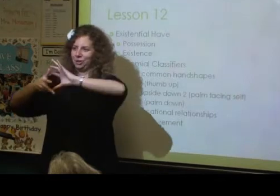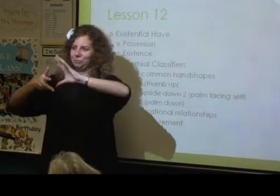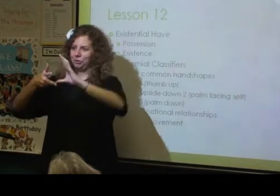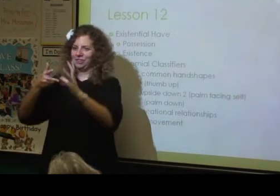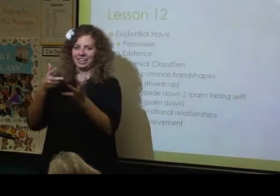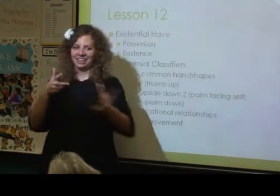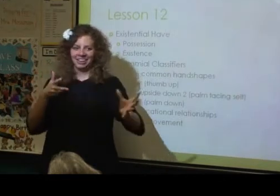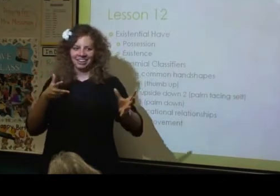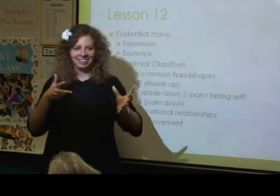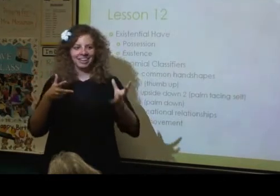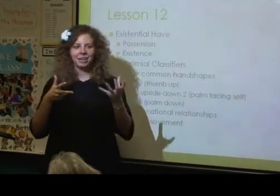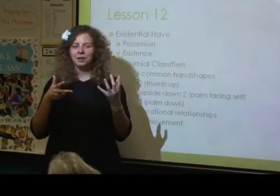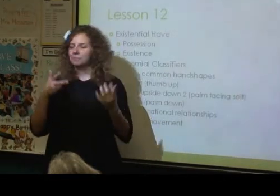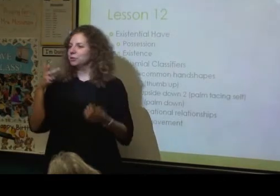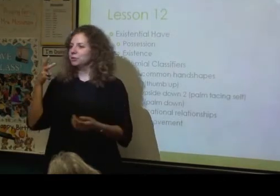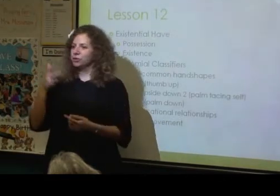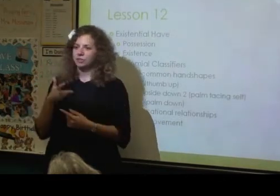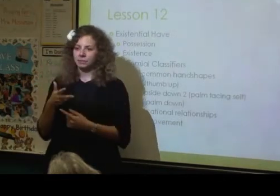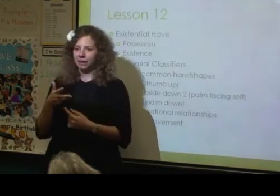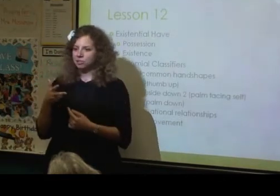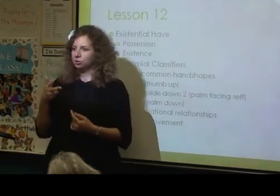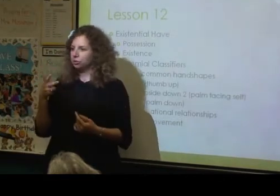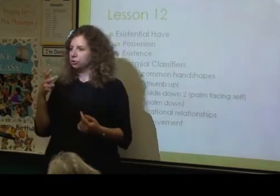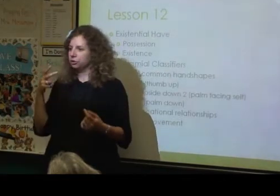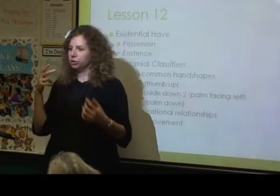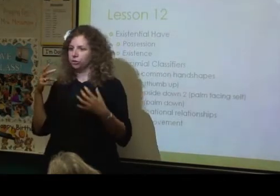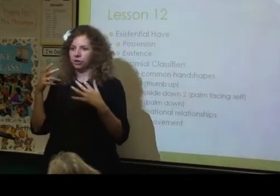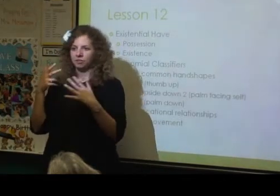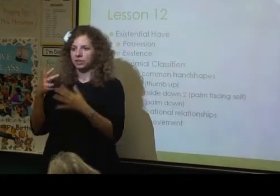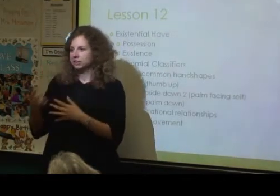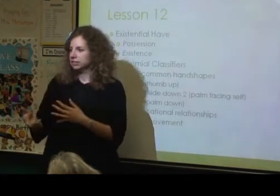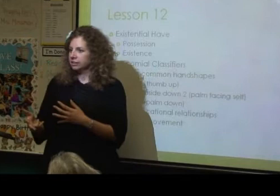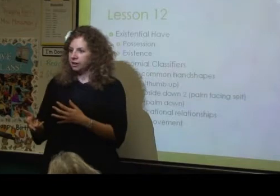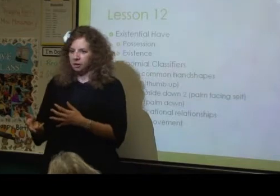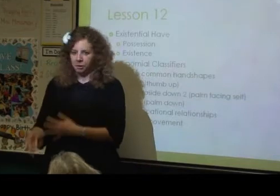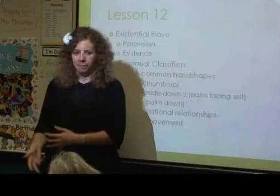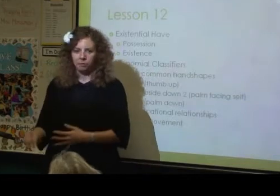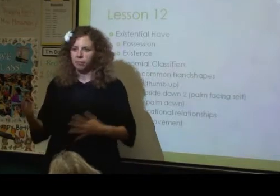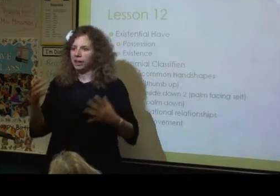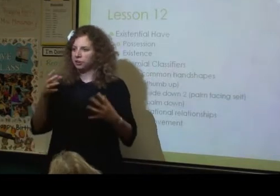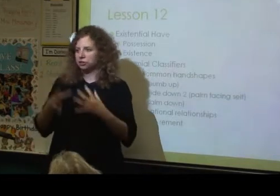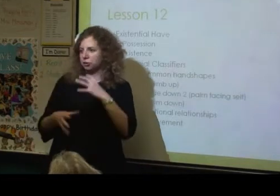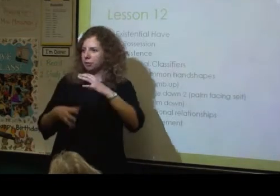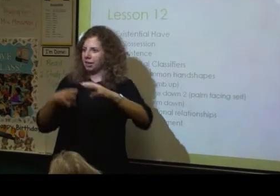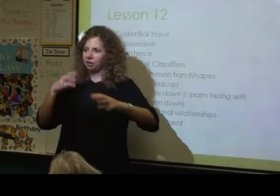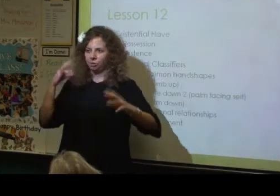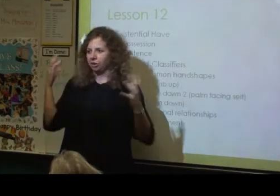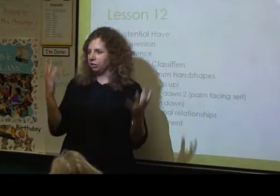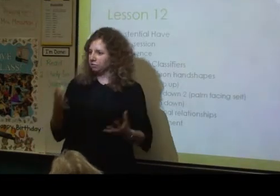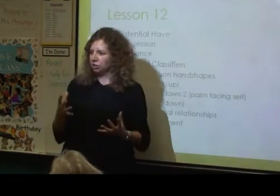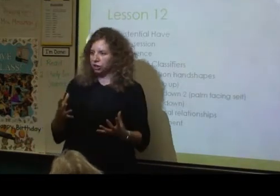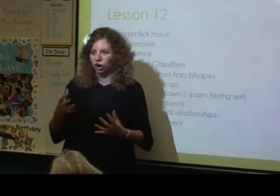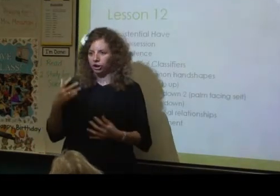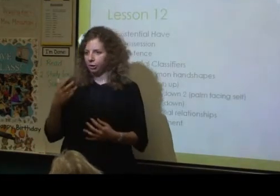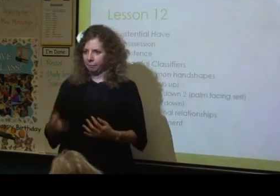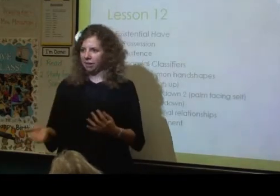vehicular moving thing, but you don't know if it's a bicycle, you don't know if it's a mountain bike or a dirt bike or a car or a